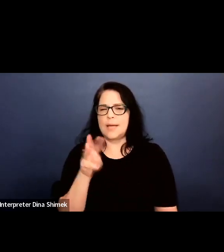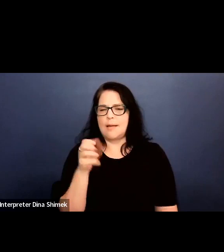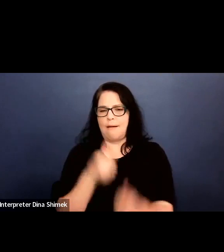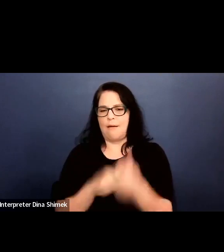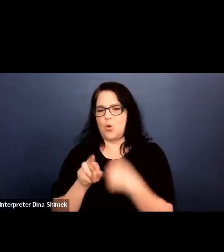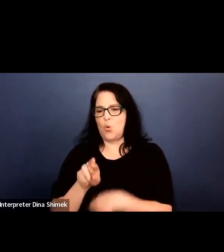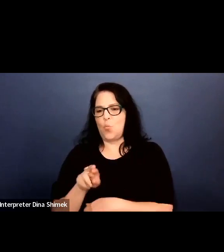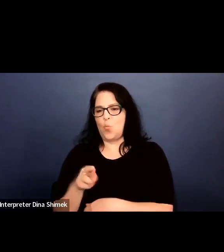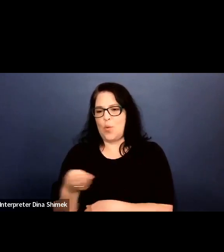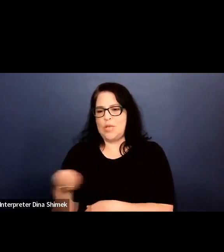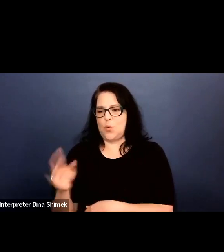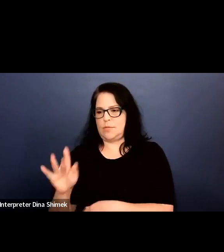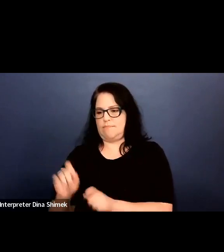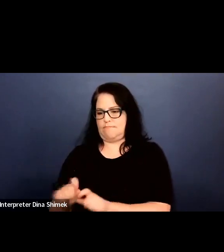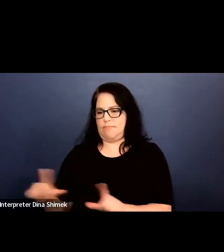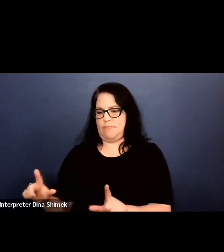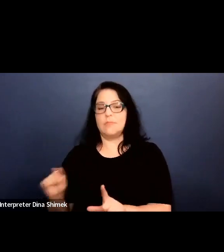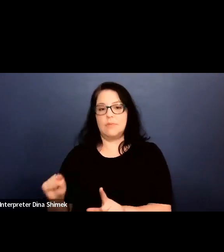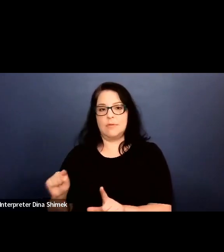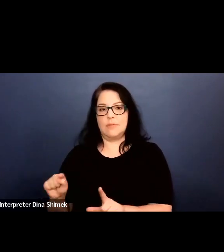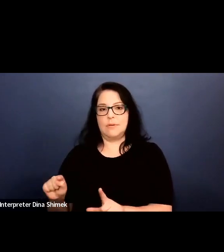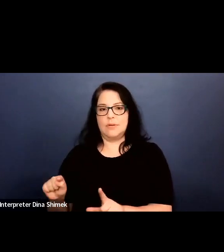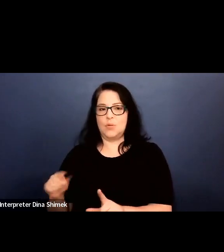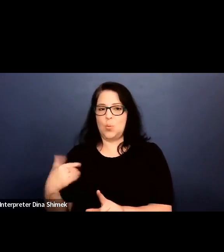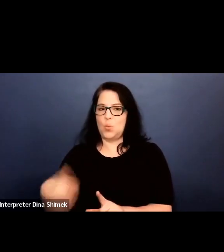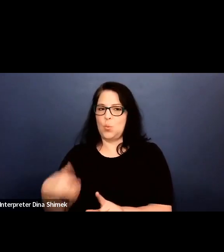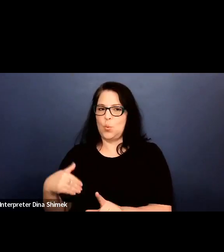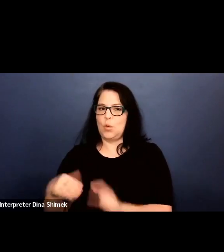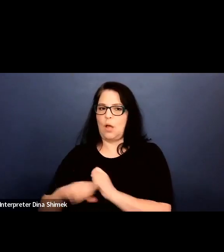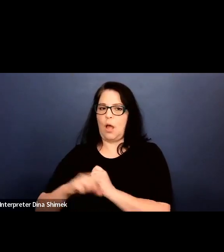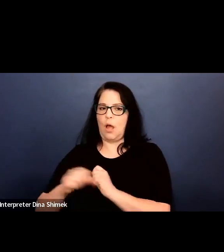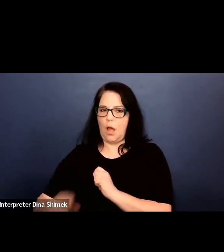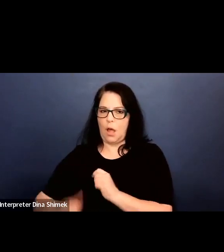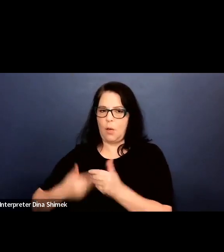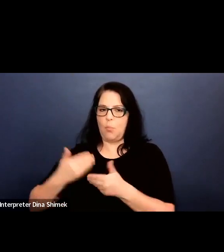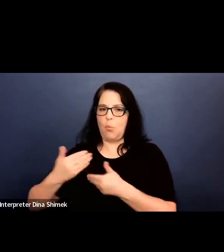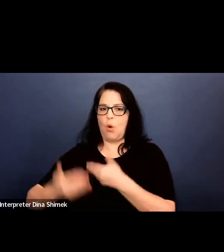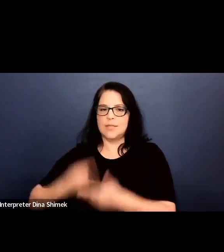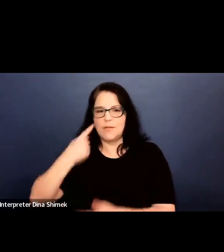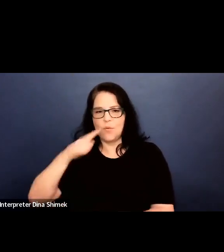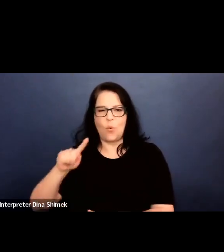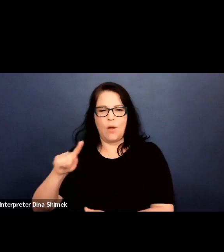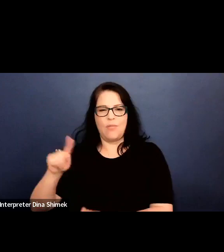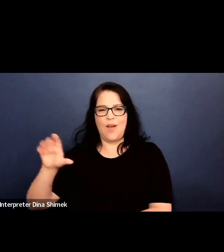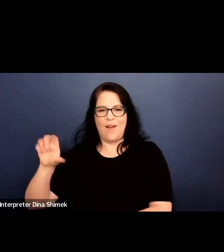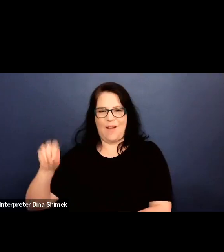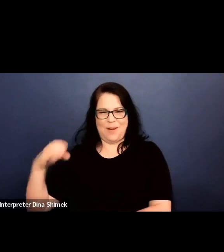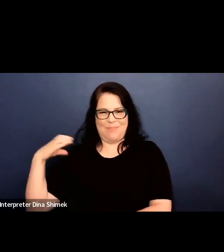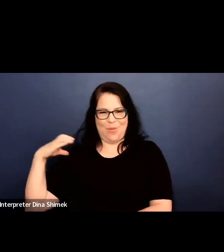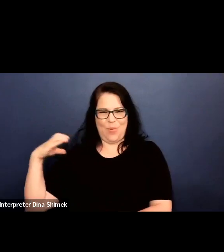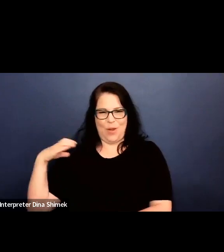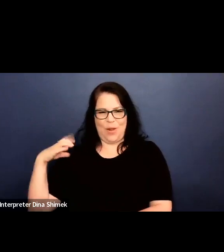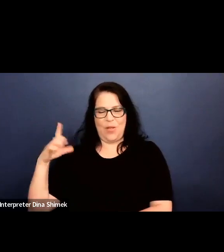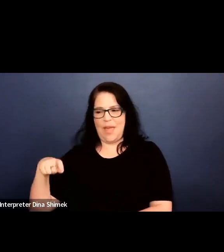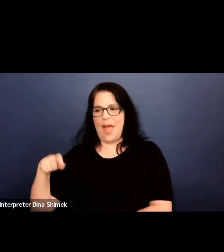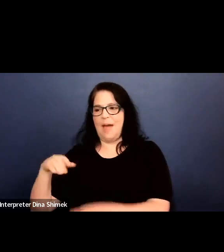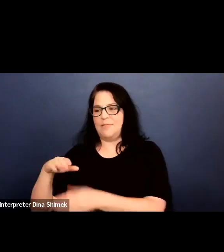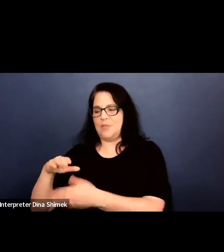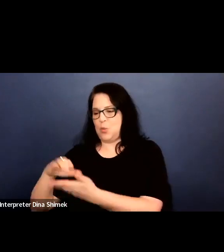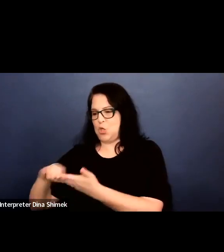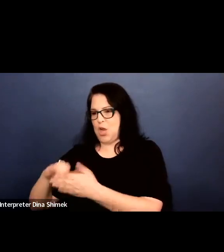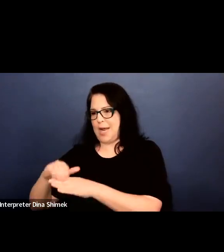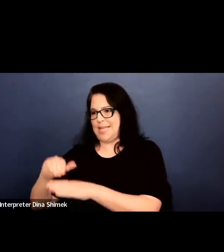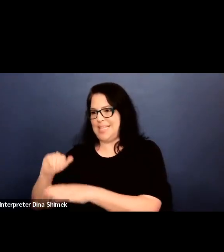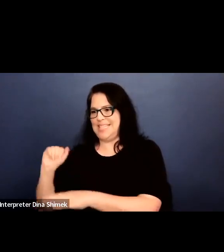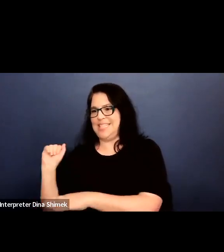tab. It is a burdensome process for the employer where they have to cut a check and send it in